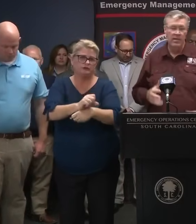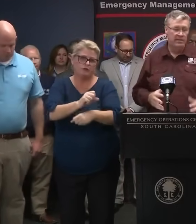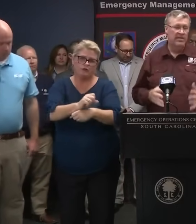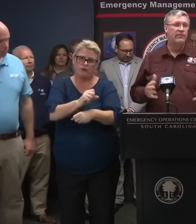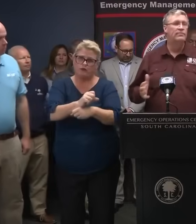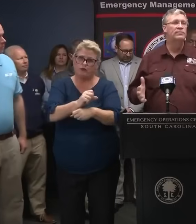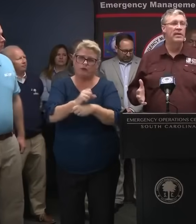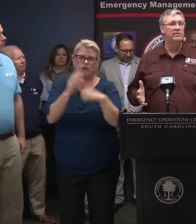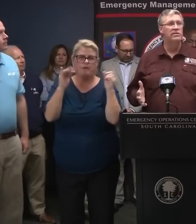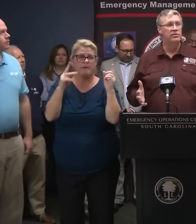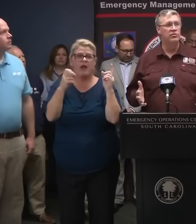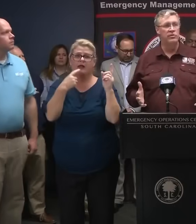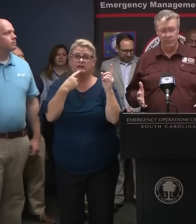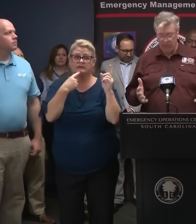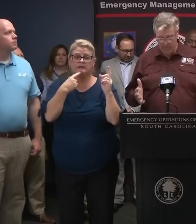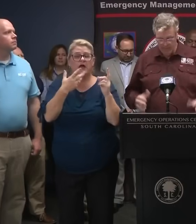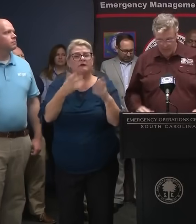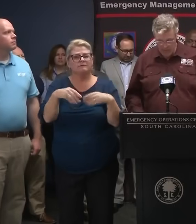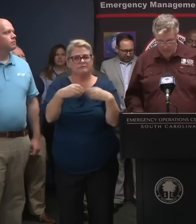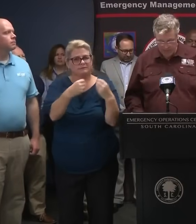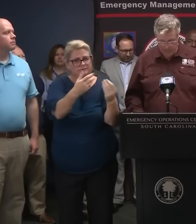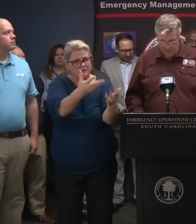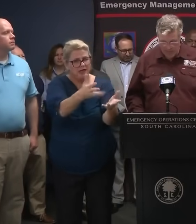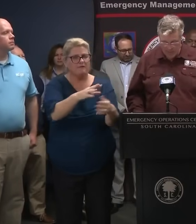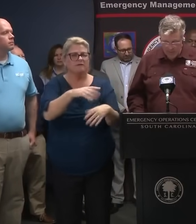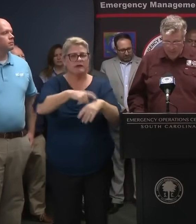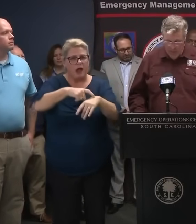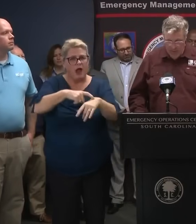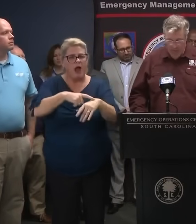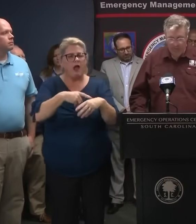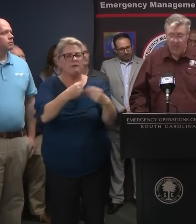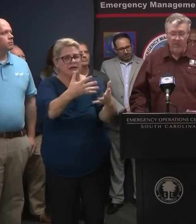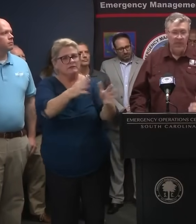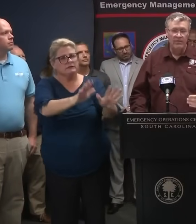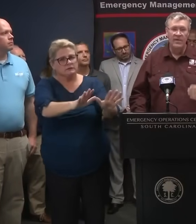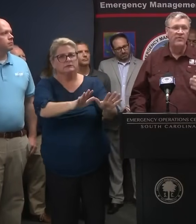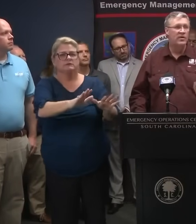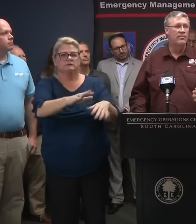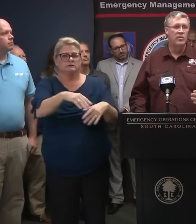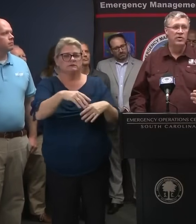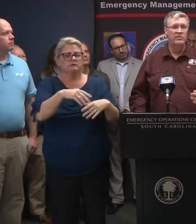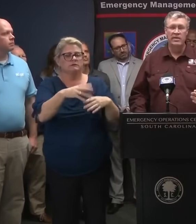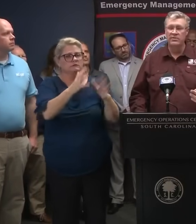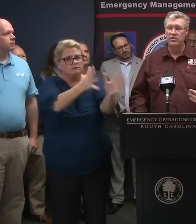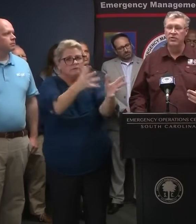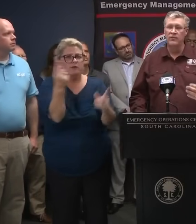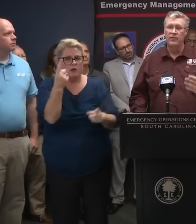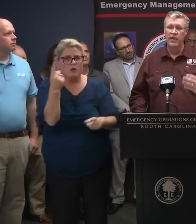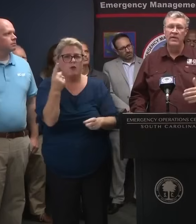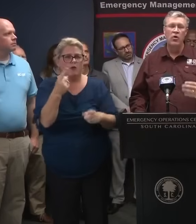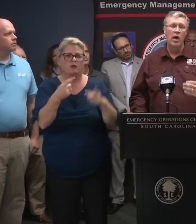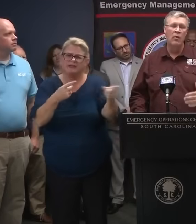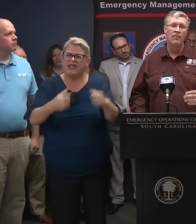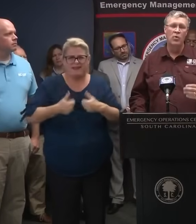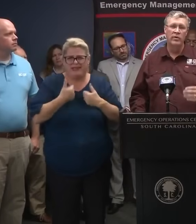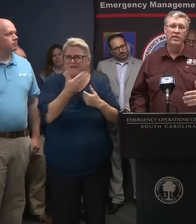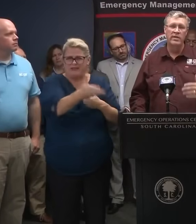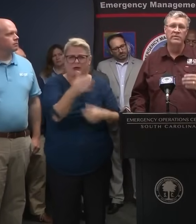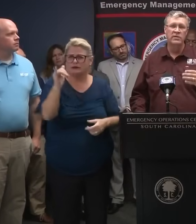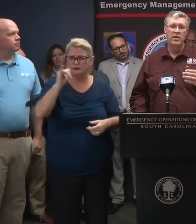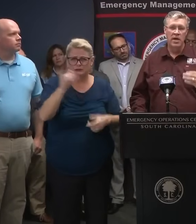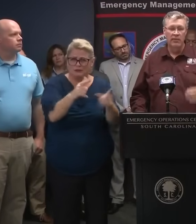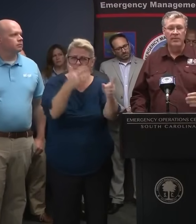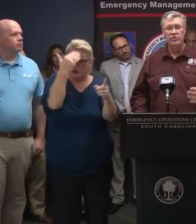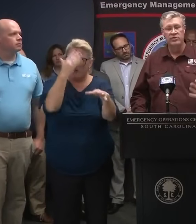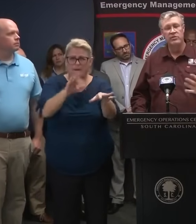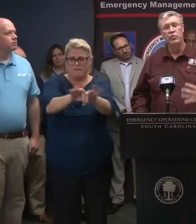said, give them space to do their jobs, offer them some breath. They live in the communities they serve. They know how important it